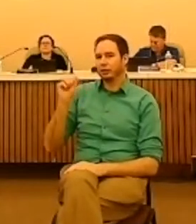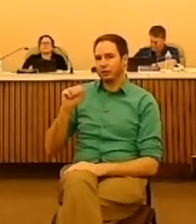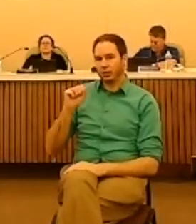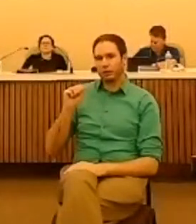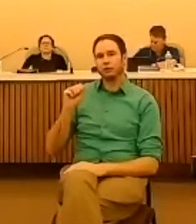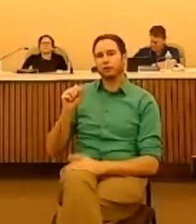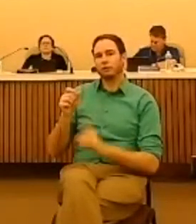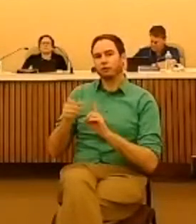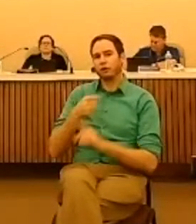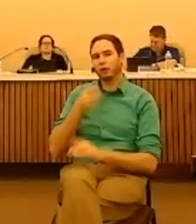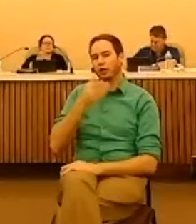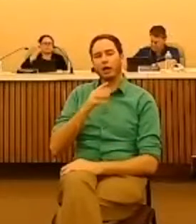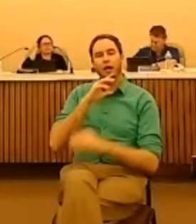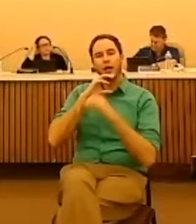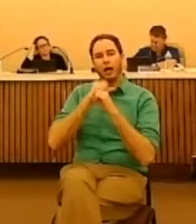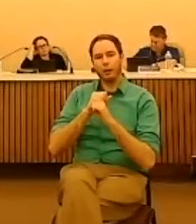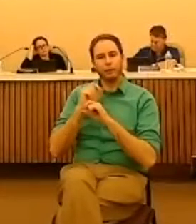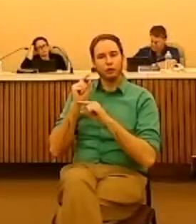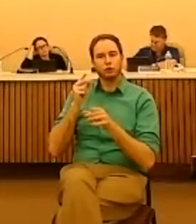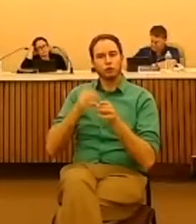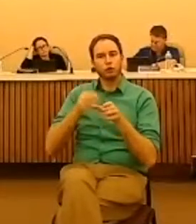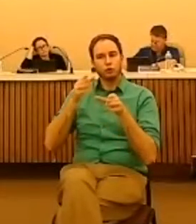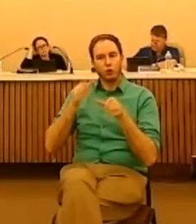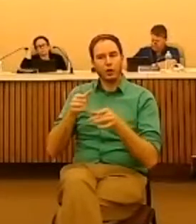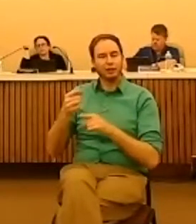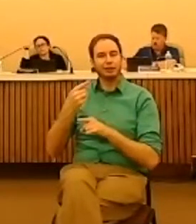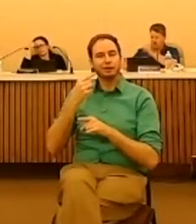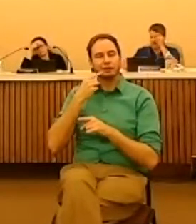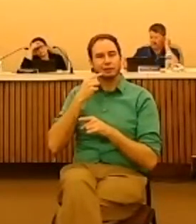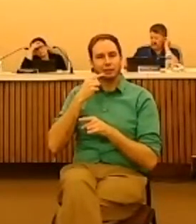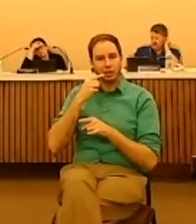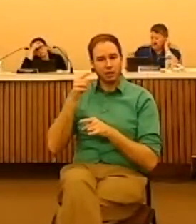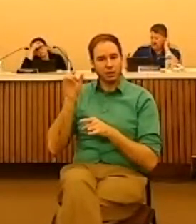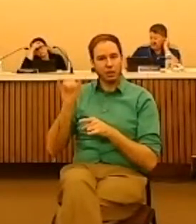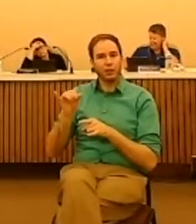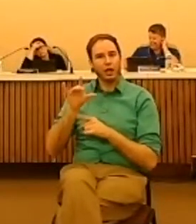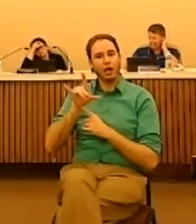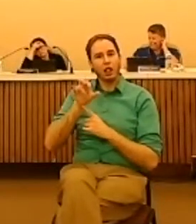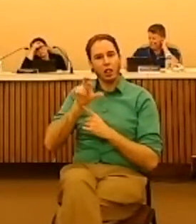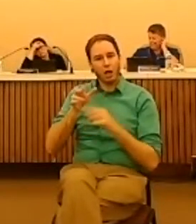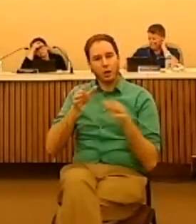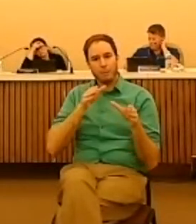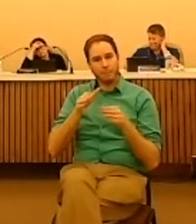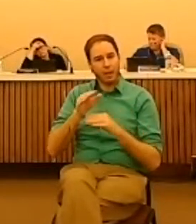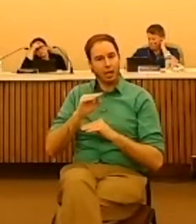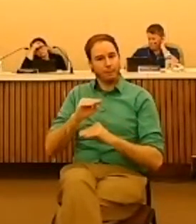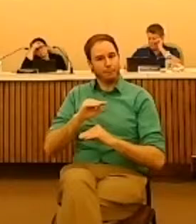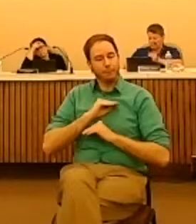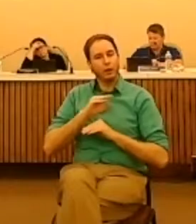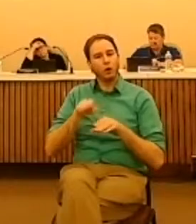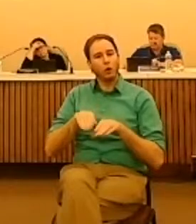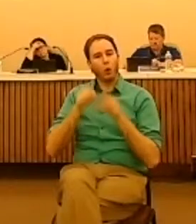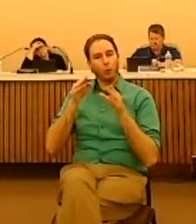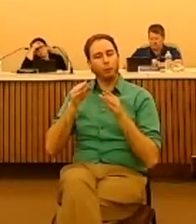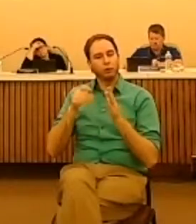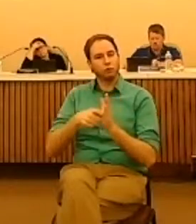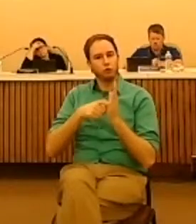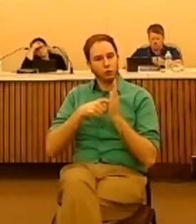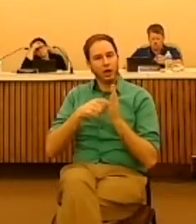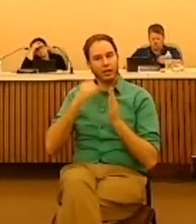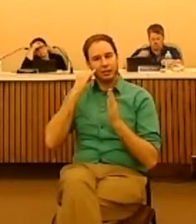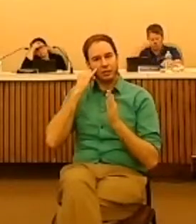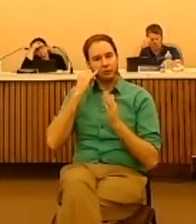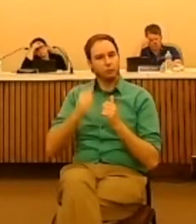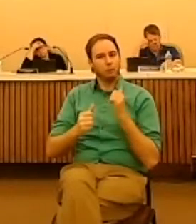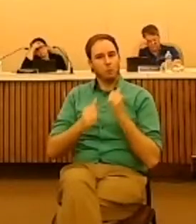here from anonymous attendee. They have asked, does the cluster plan meet an open space requirement if the majority